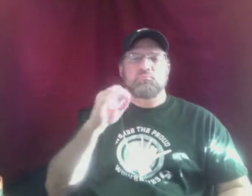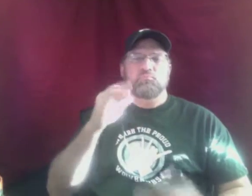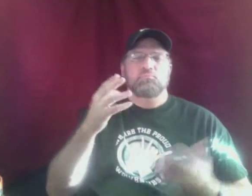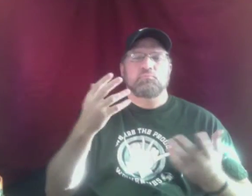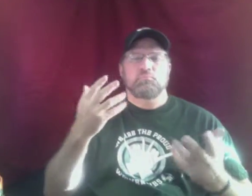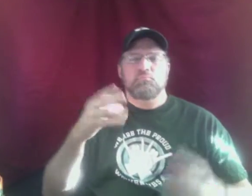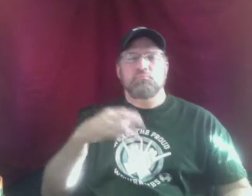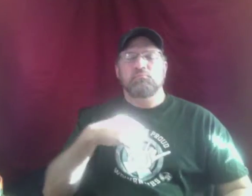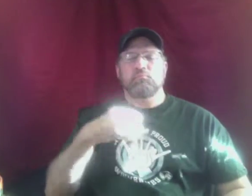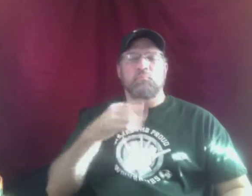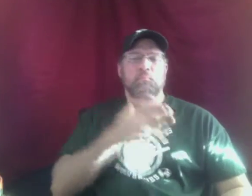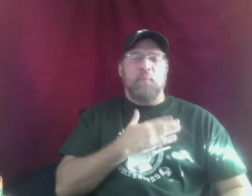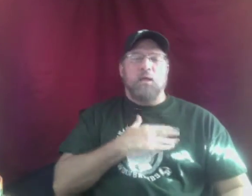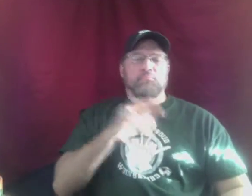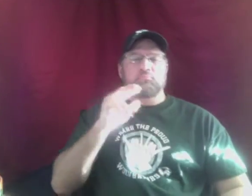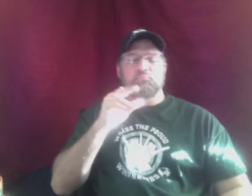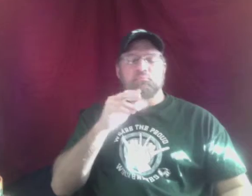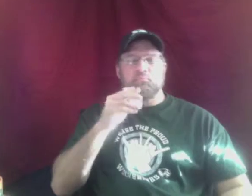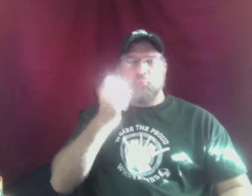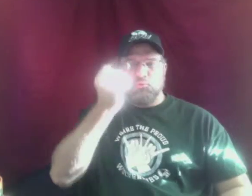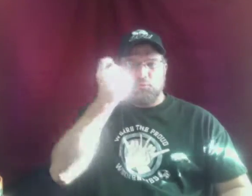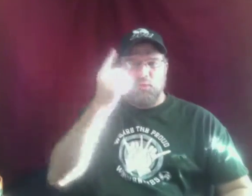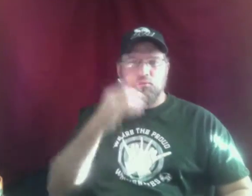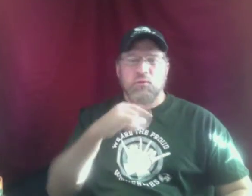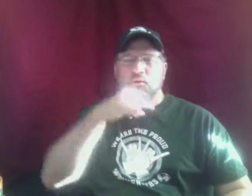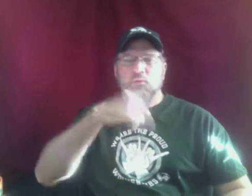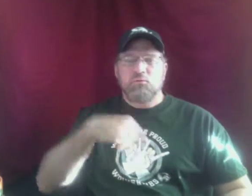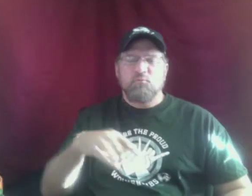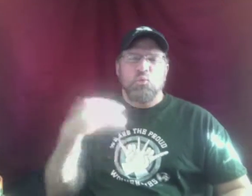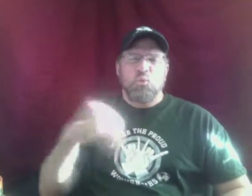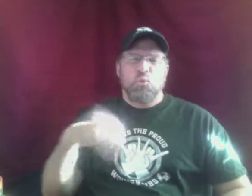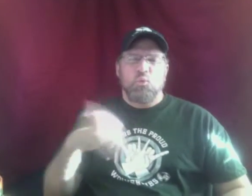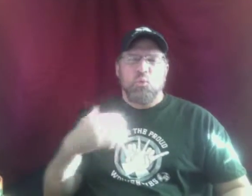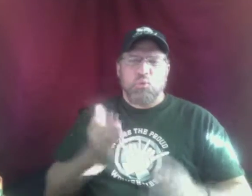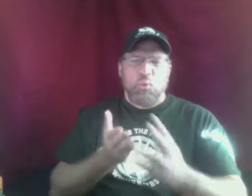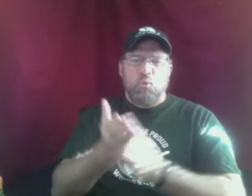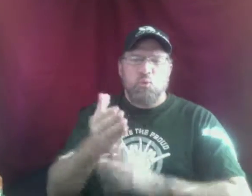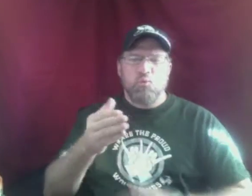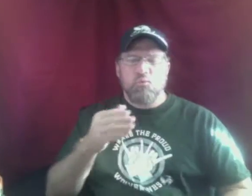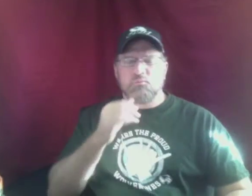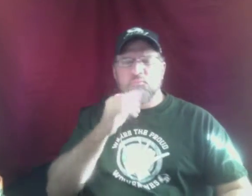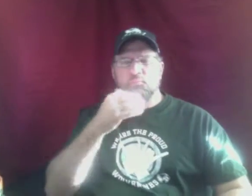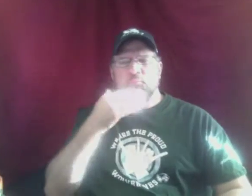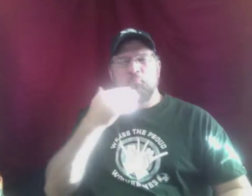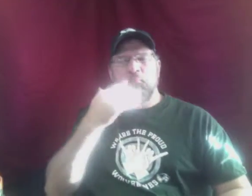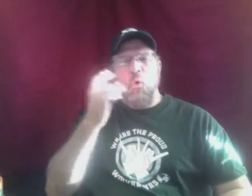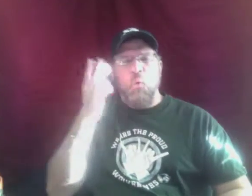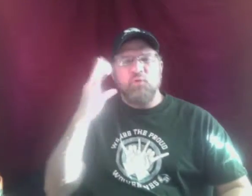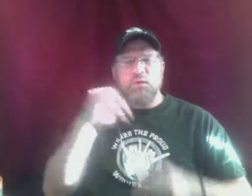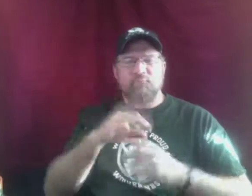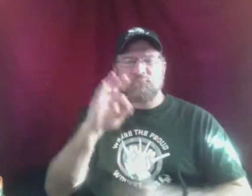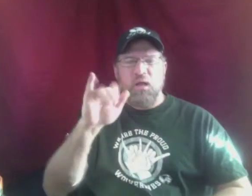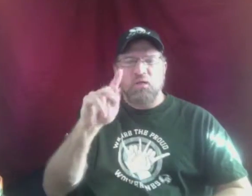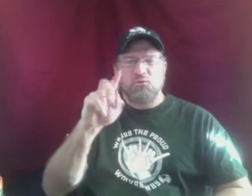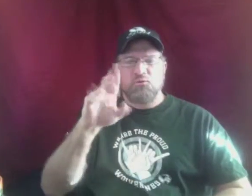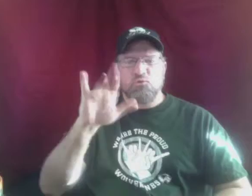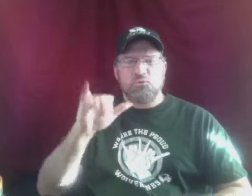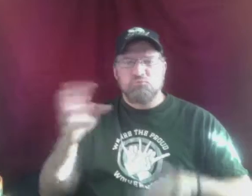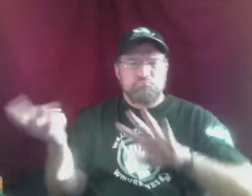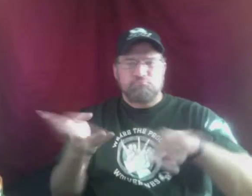This whole mess is partly my fault. Let me help you plan the perfect date. We can plan all we want, but there won't be a date if she won't answer any of my